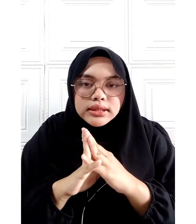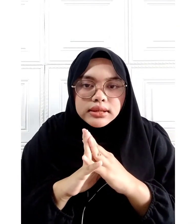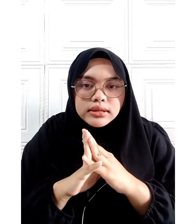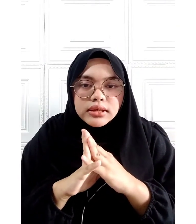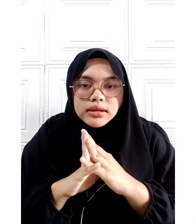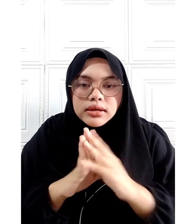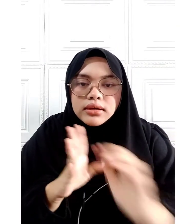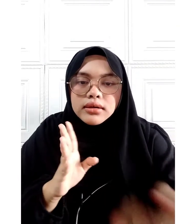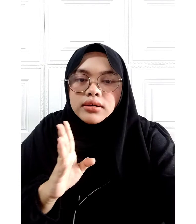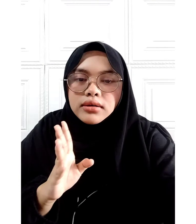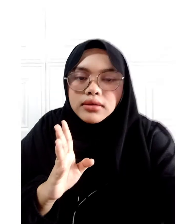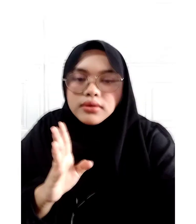still